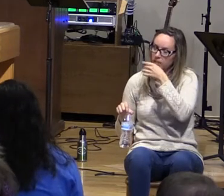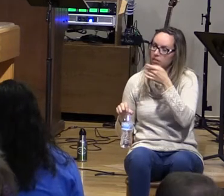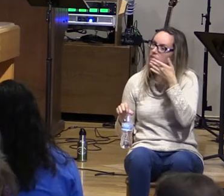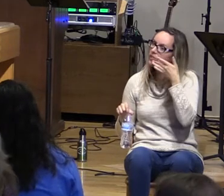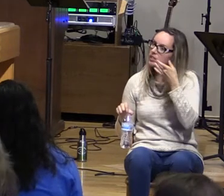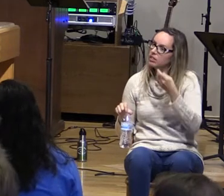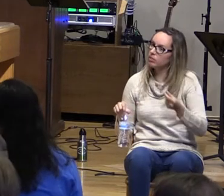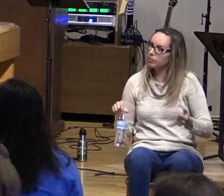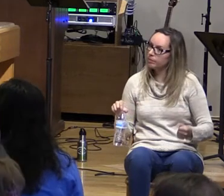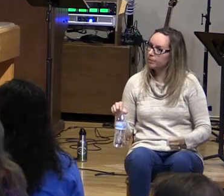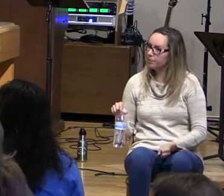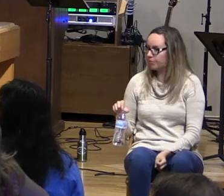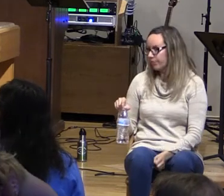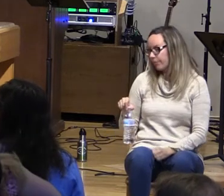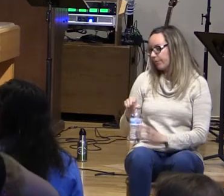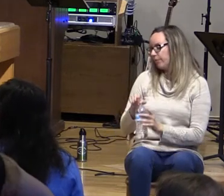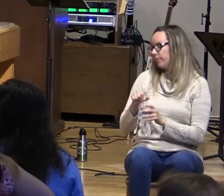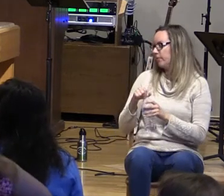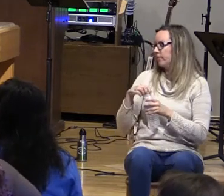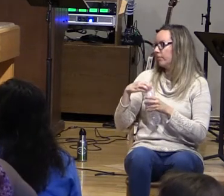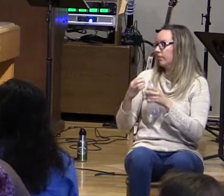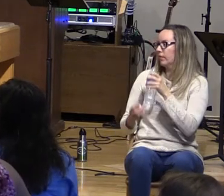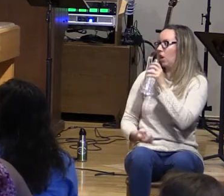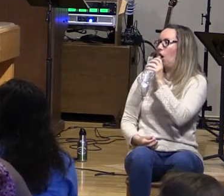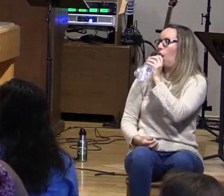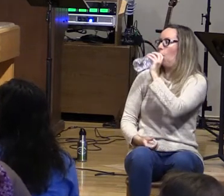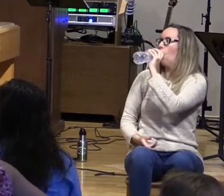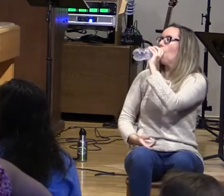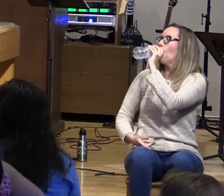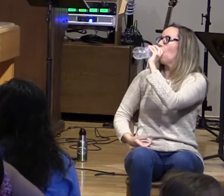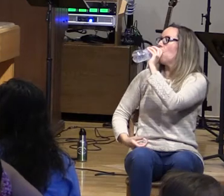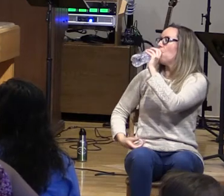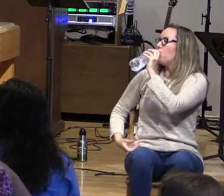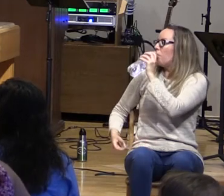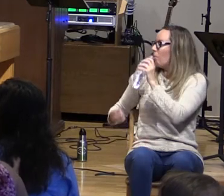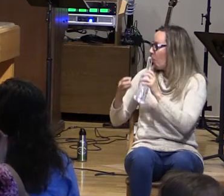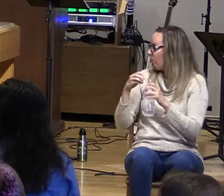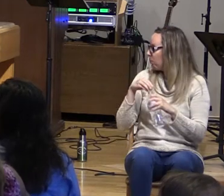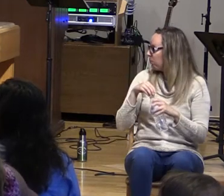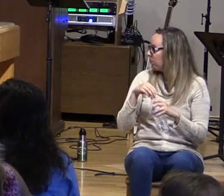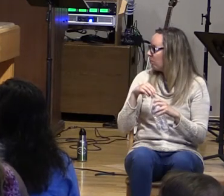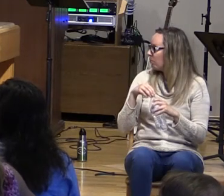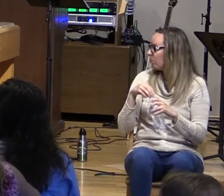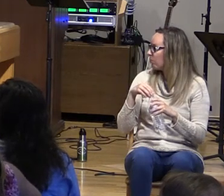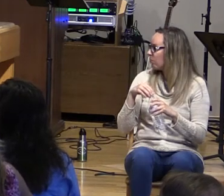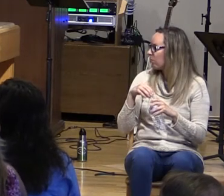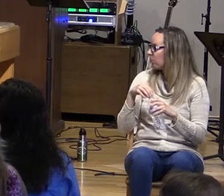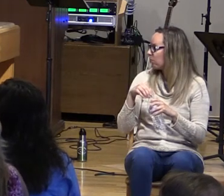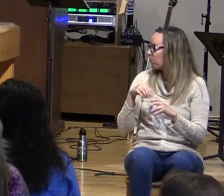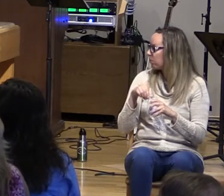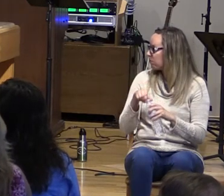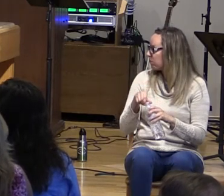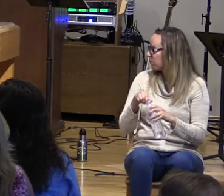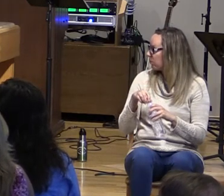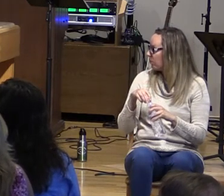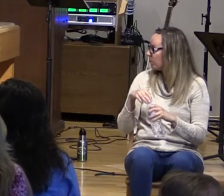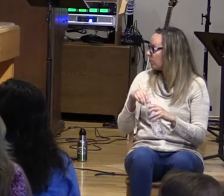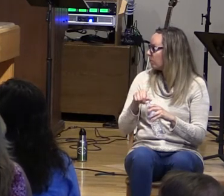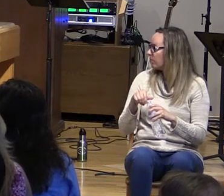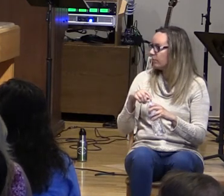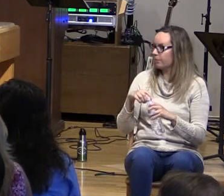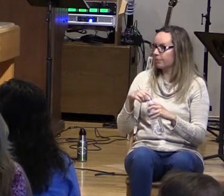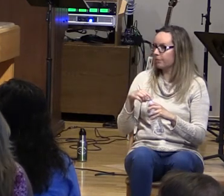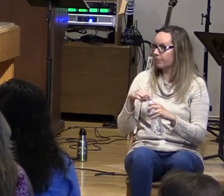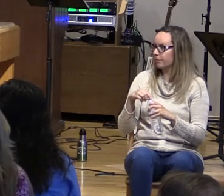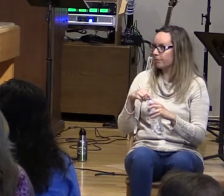presence, our gifts, our service, and our witness. And so,